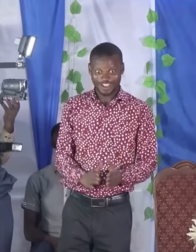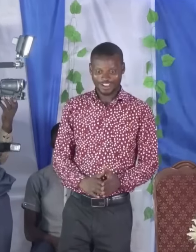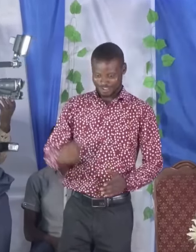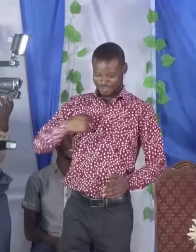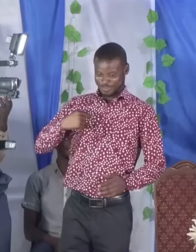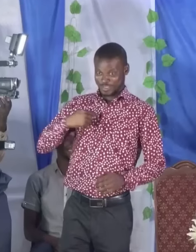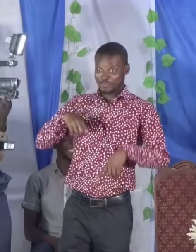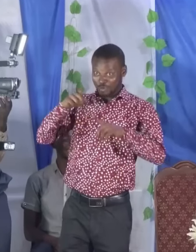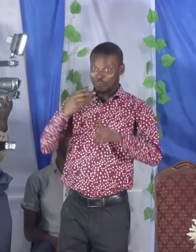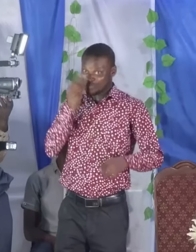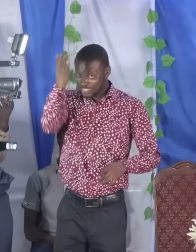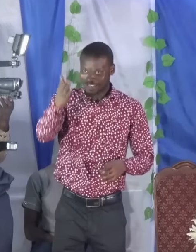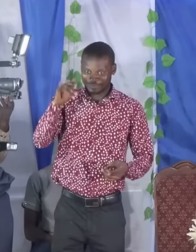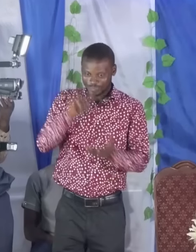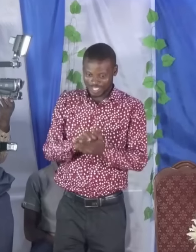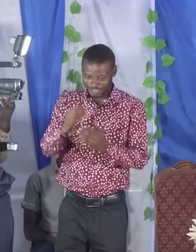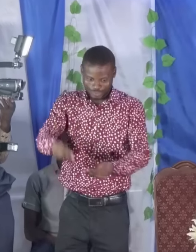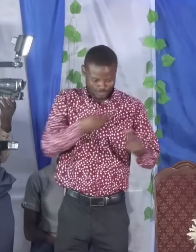I said, wait,